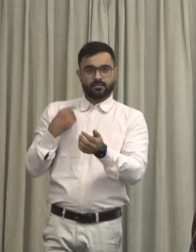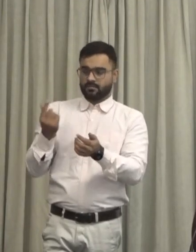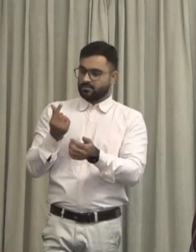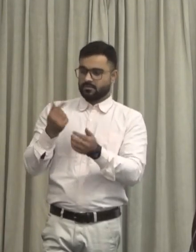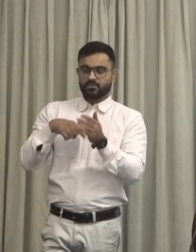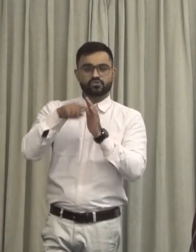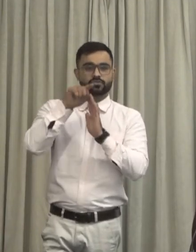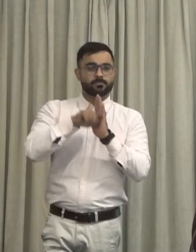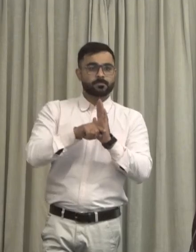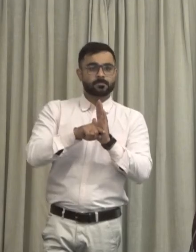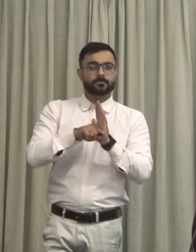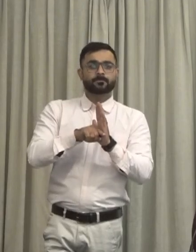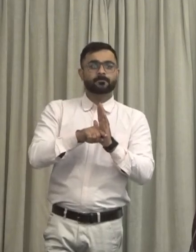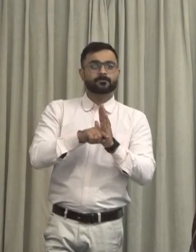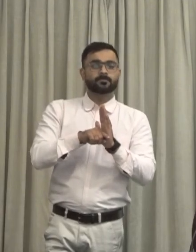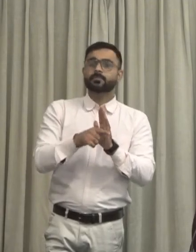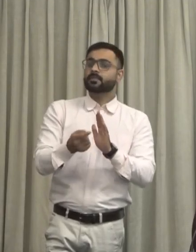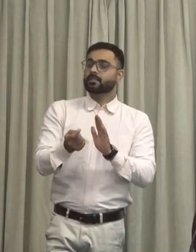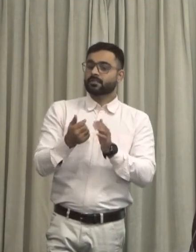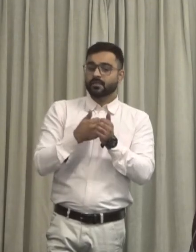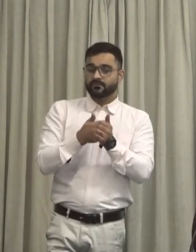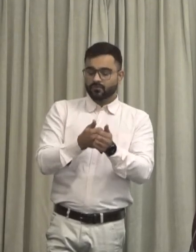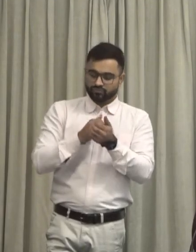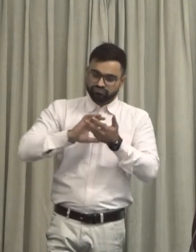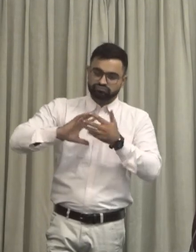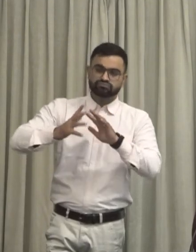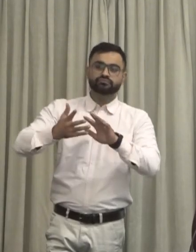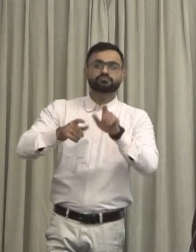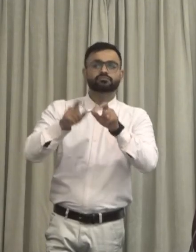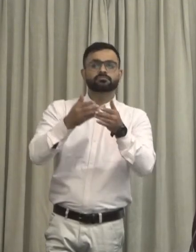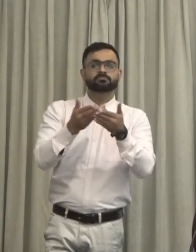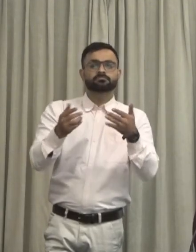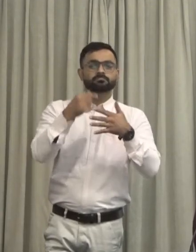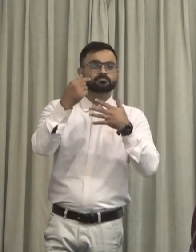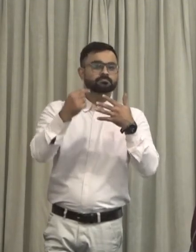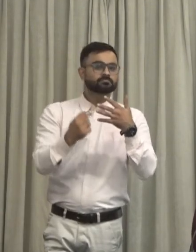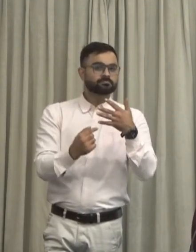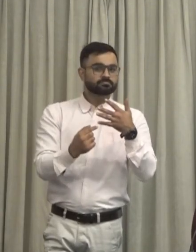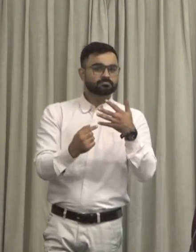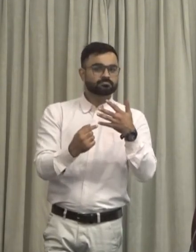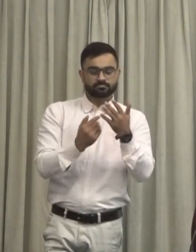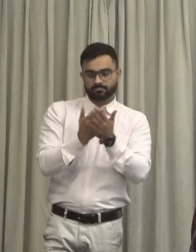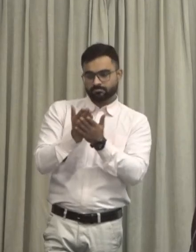use principle of medical ethics. They will automatically follow all the guidelines and all the